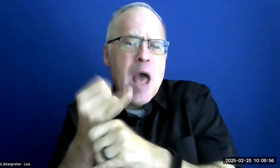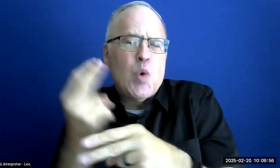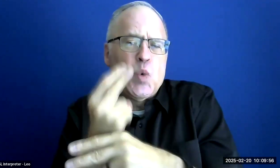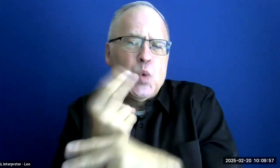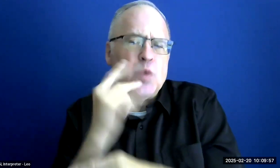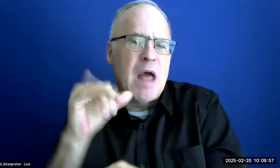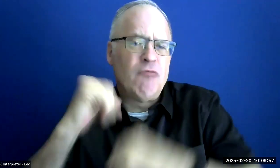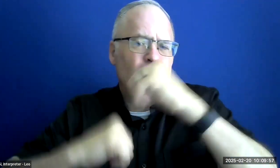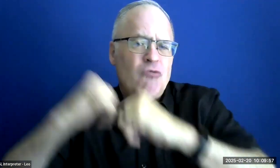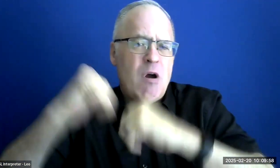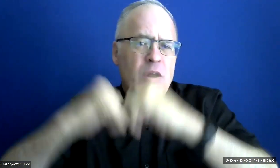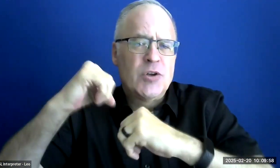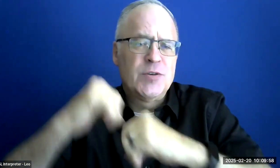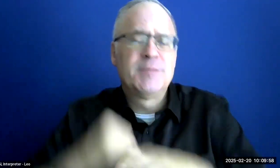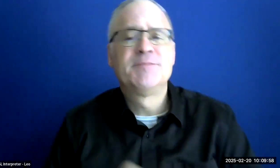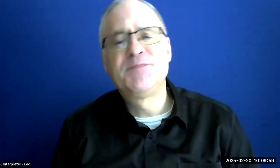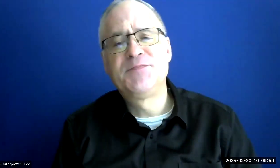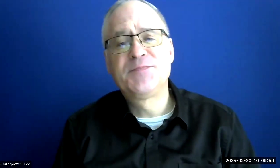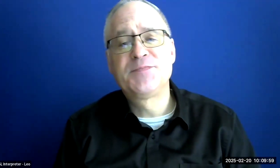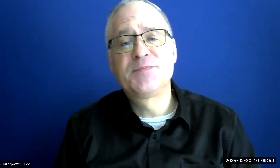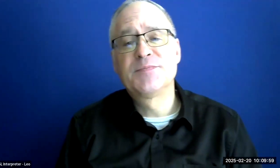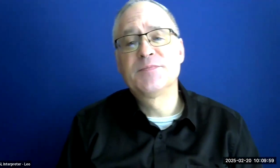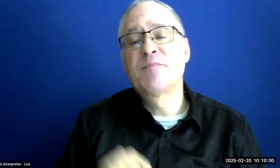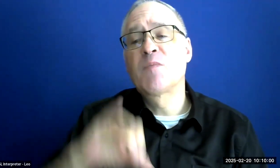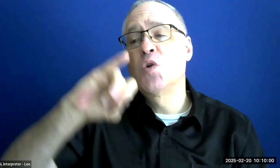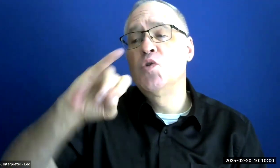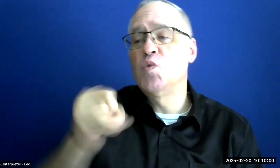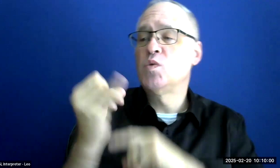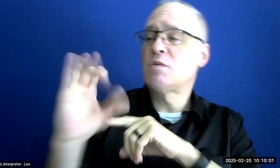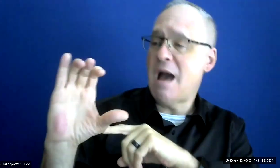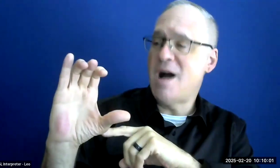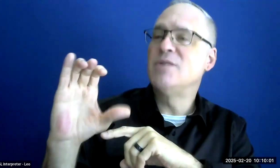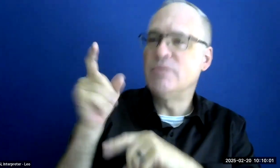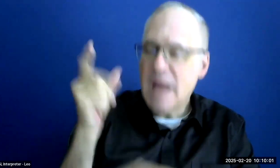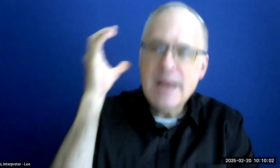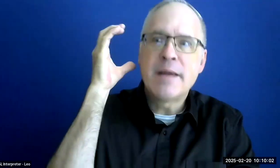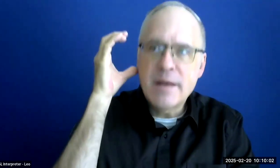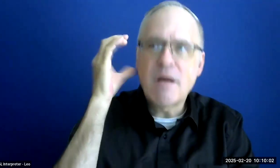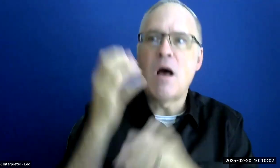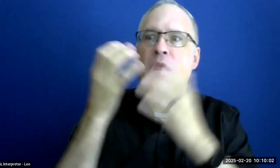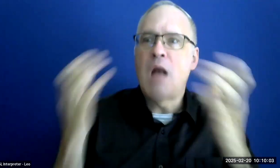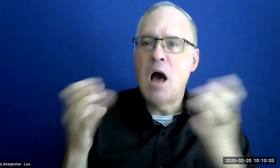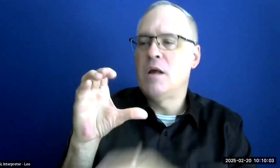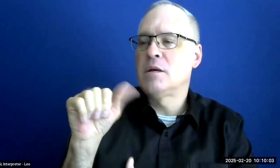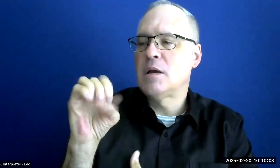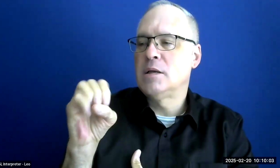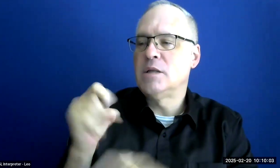we could look at the percentage of cases the Judicial Council hears that come from the United States versus from elsewhere.